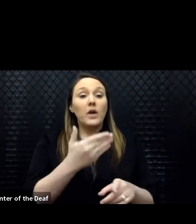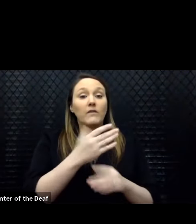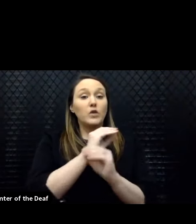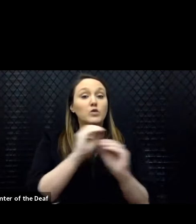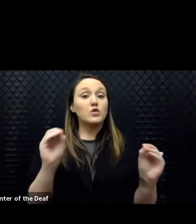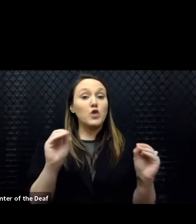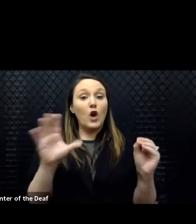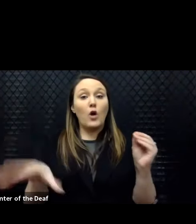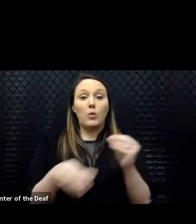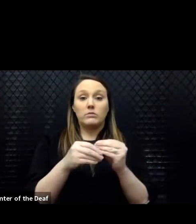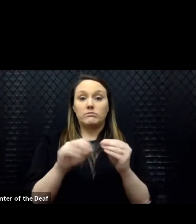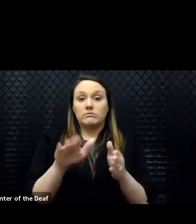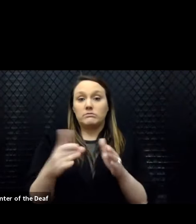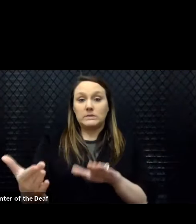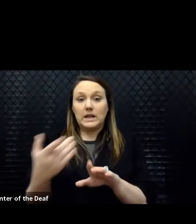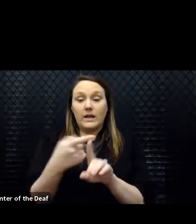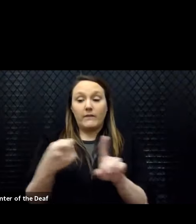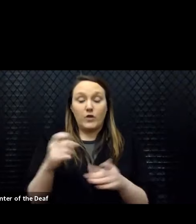due to COVID-19.